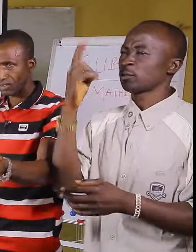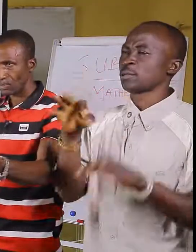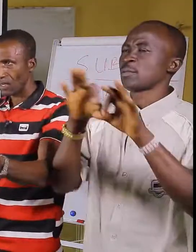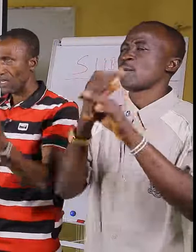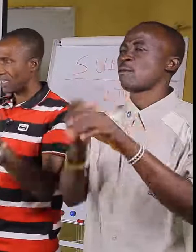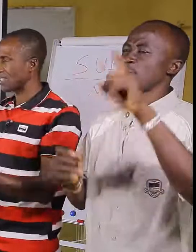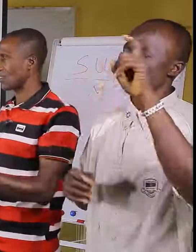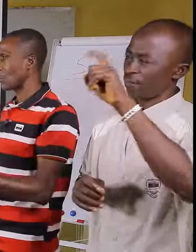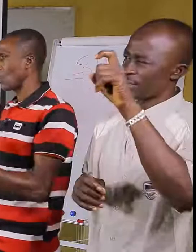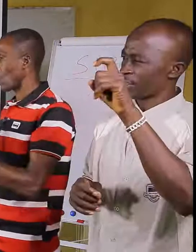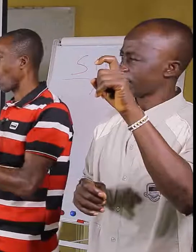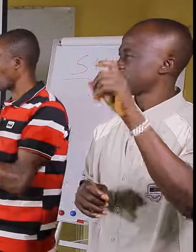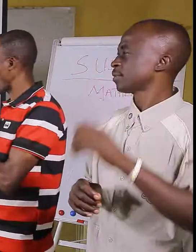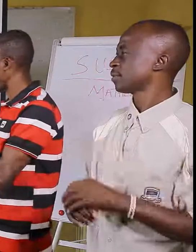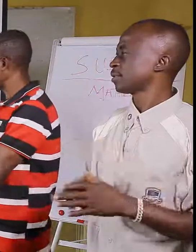x. That is,